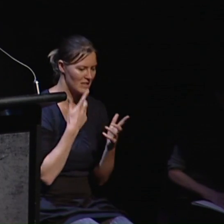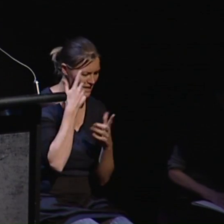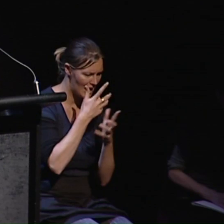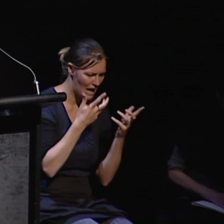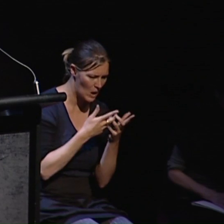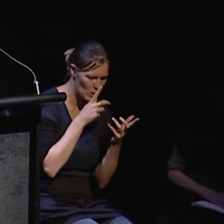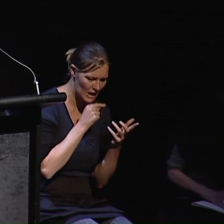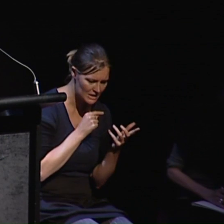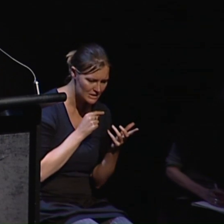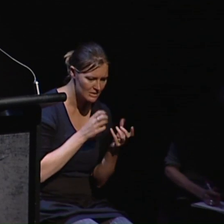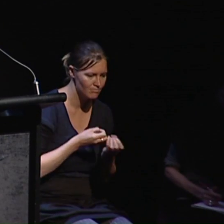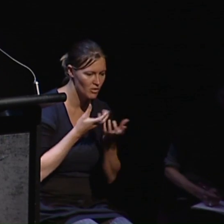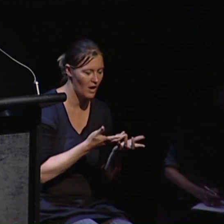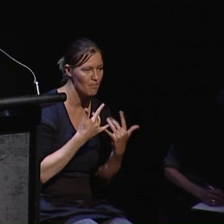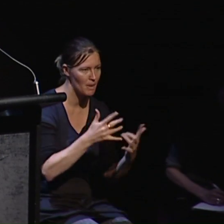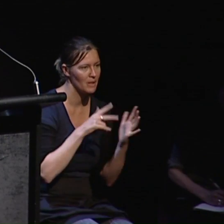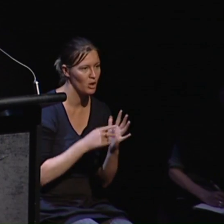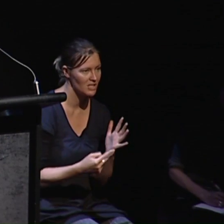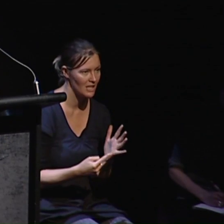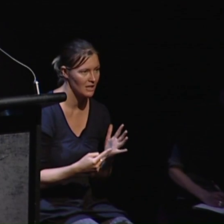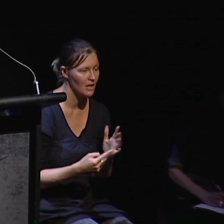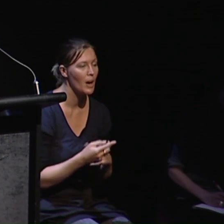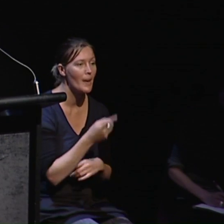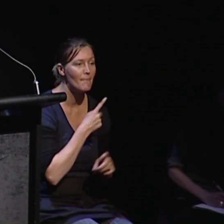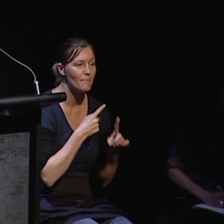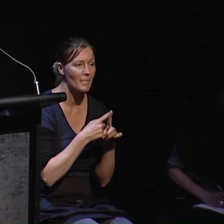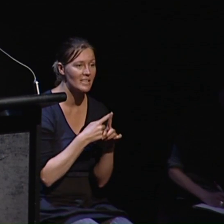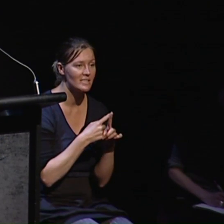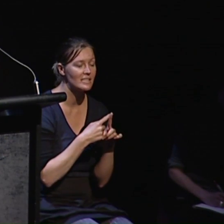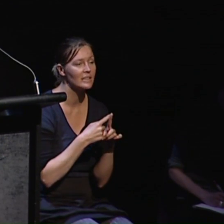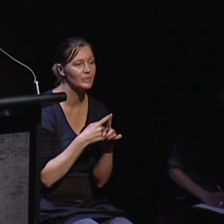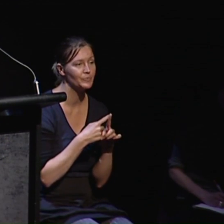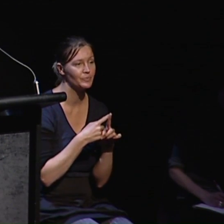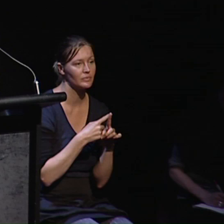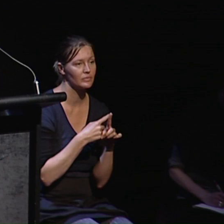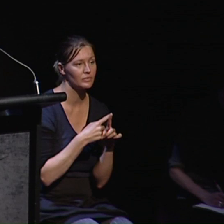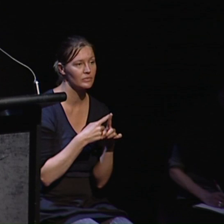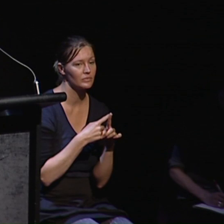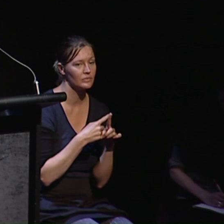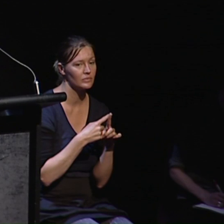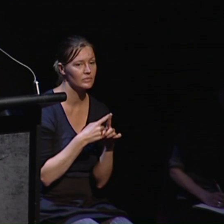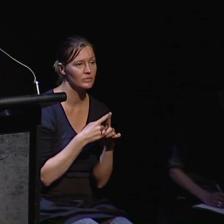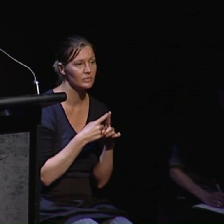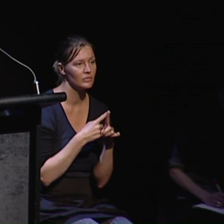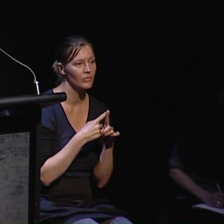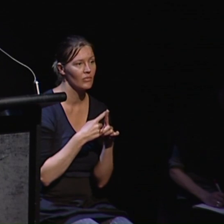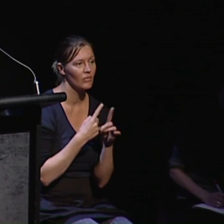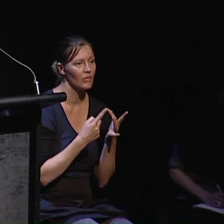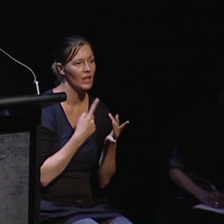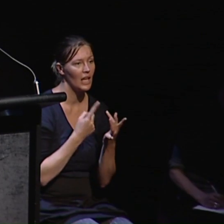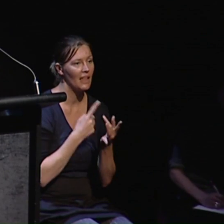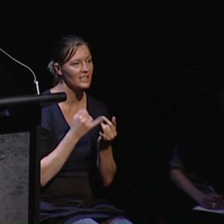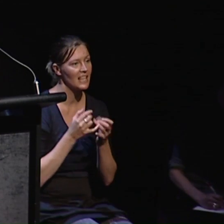they deliver public policy. But there's also a responsibility of other stakeholders in the